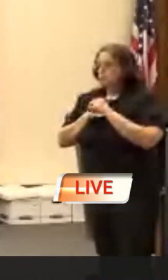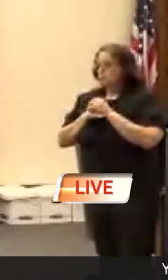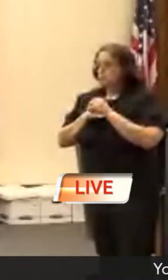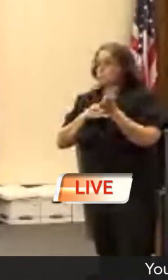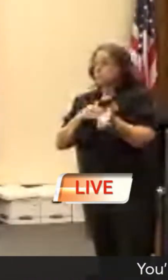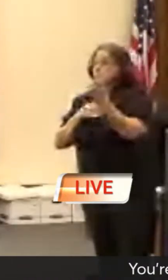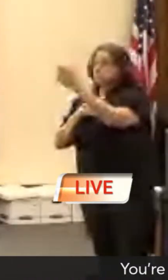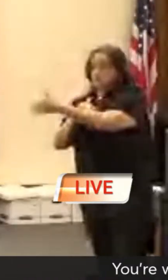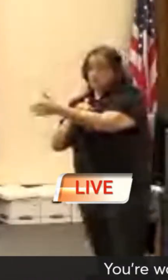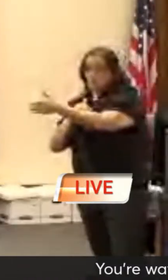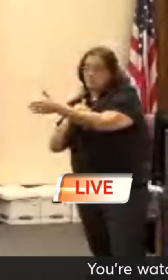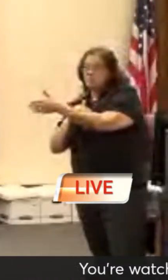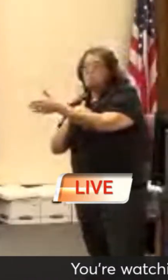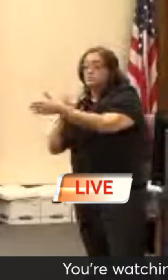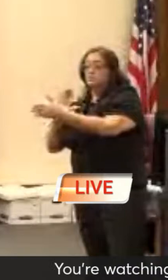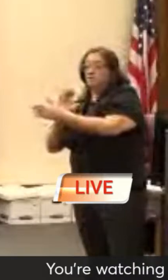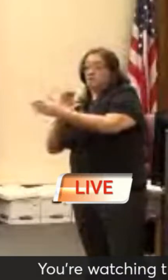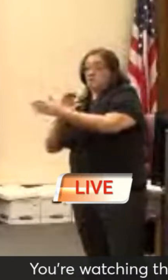And respondents.